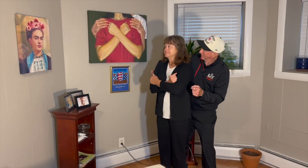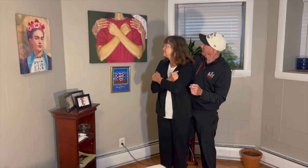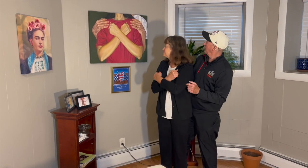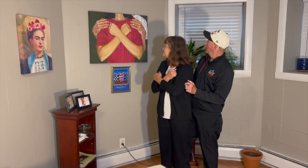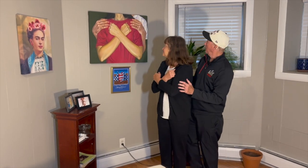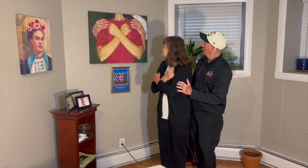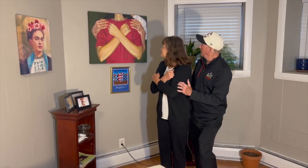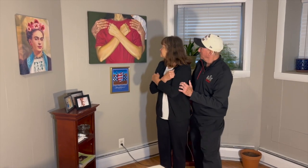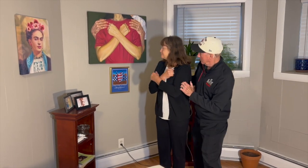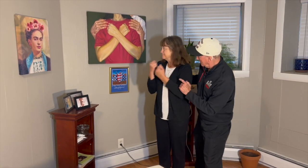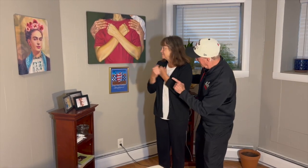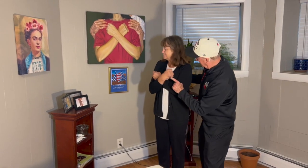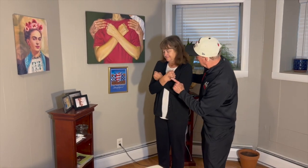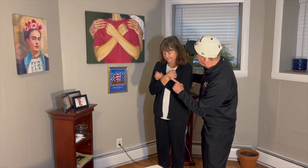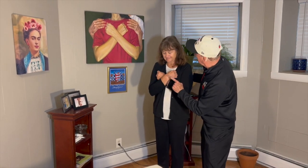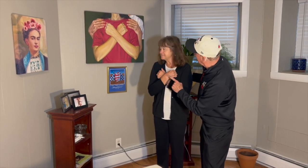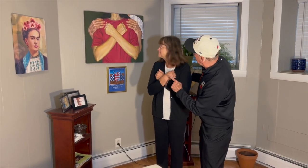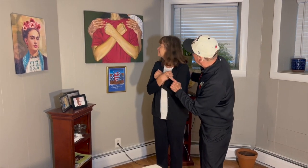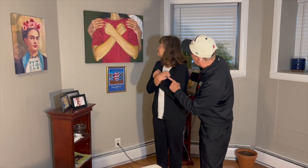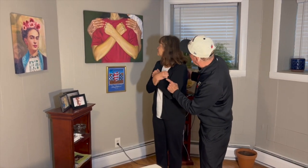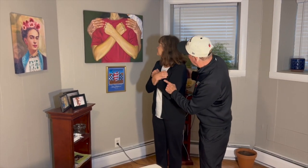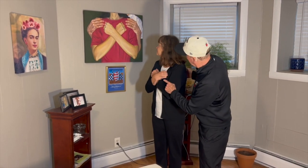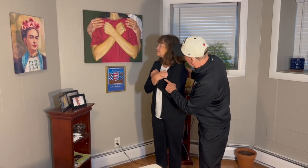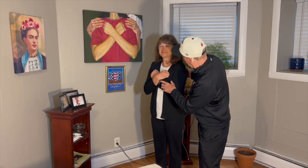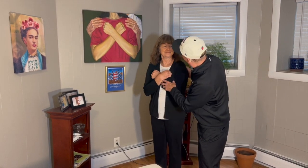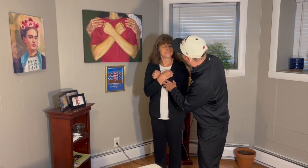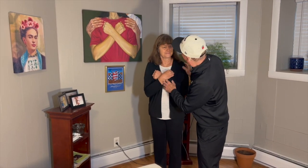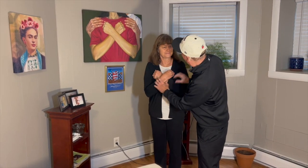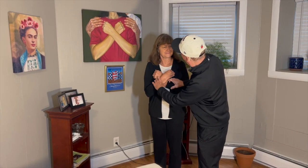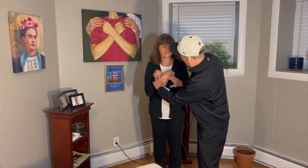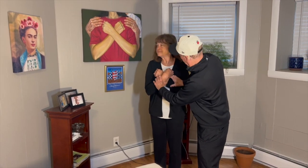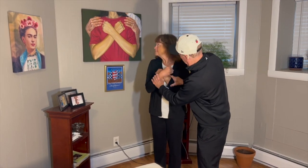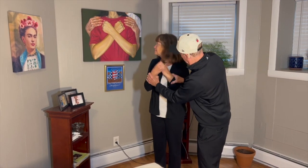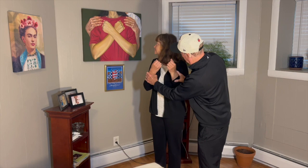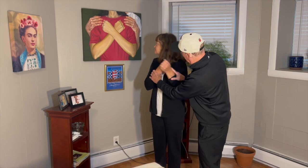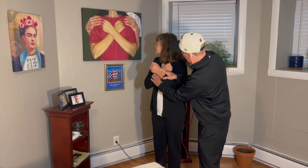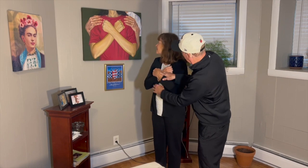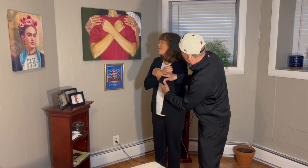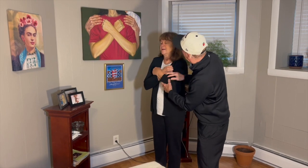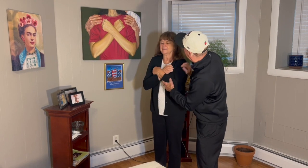How are you?